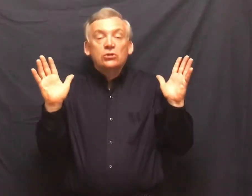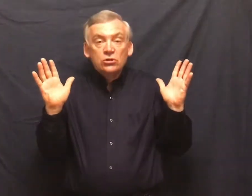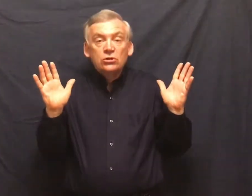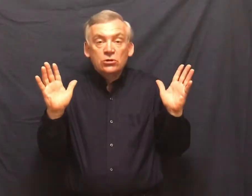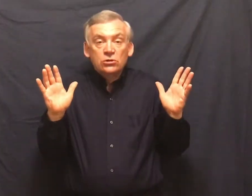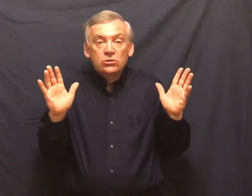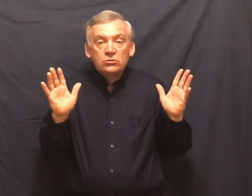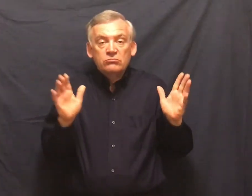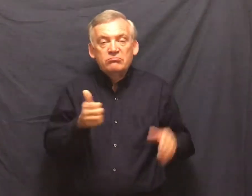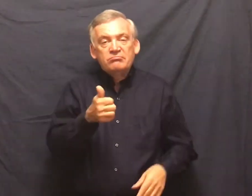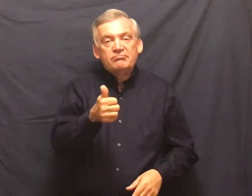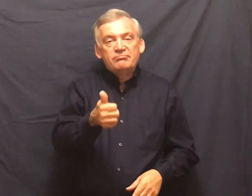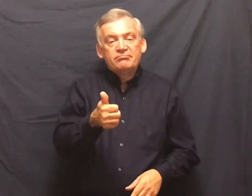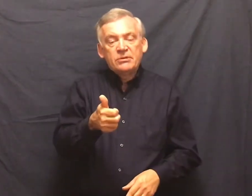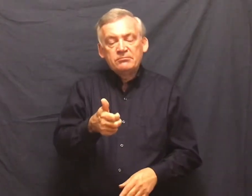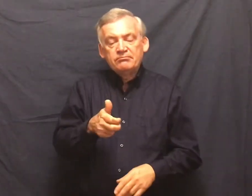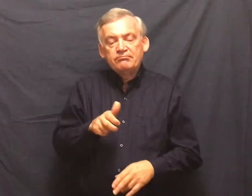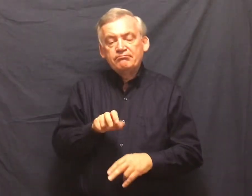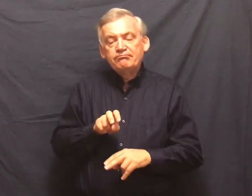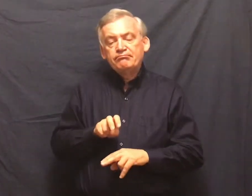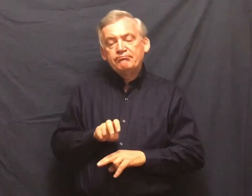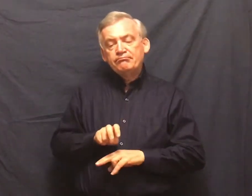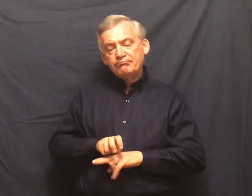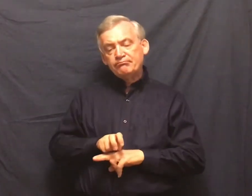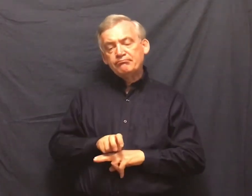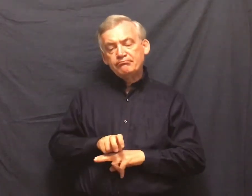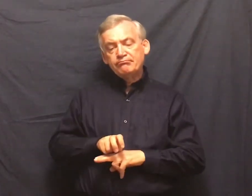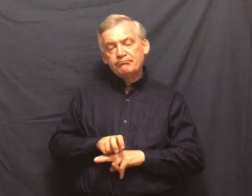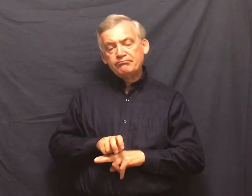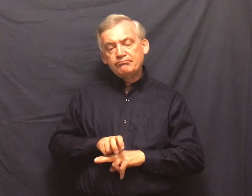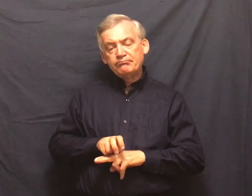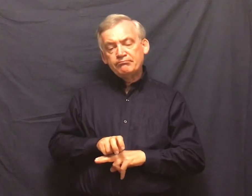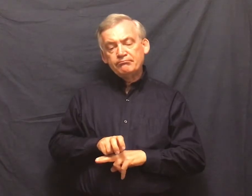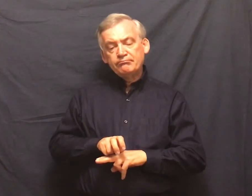he sat down on the bank with his side to the pool.